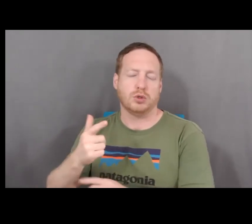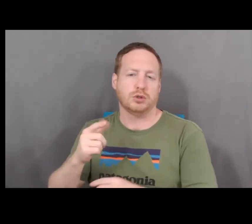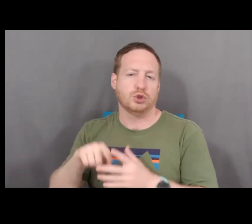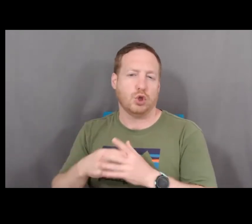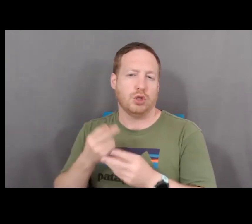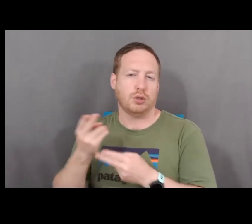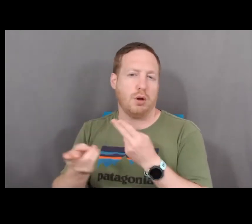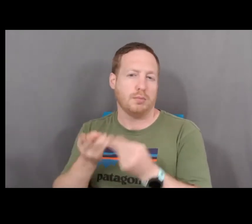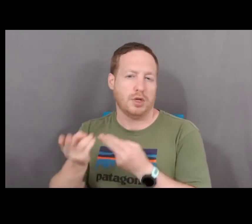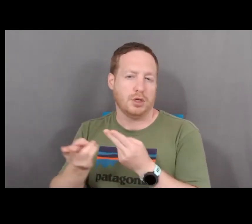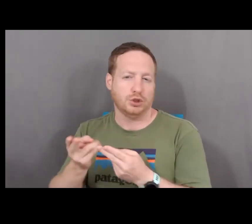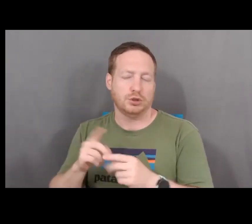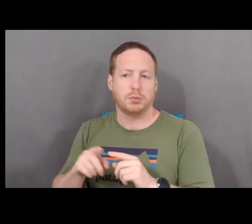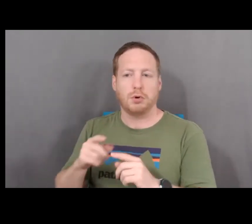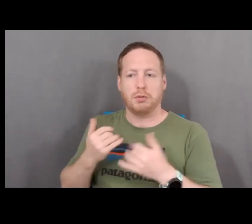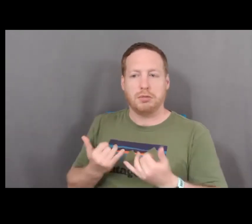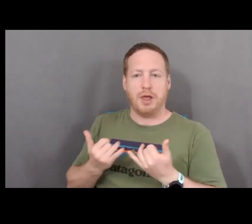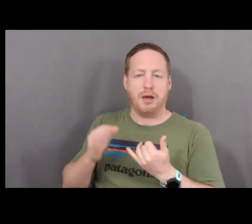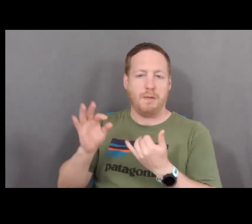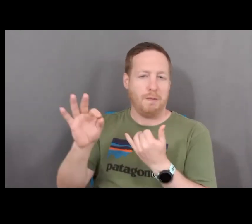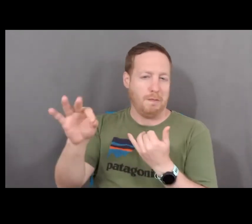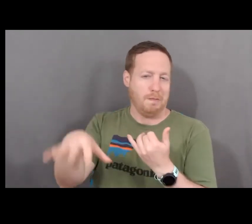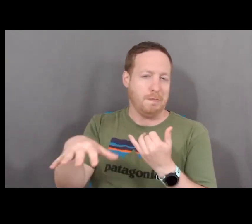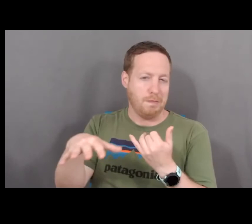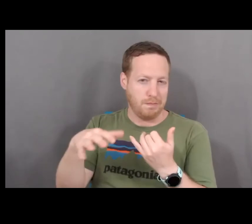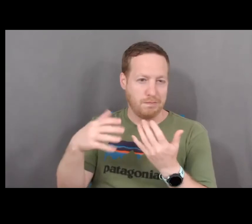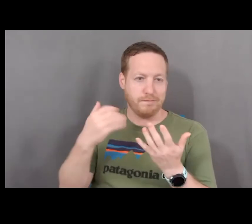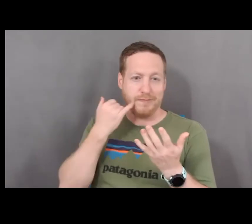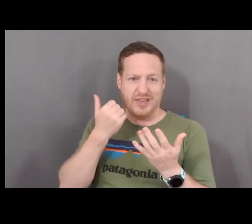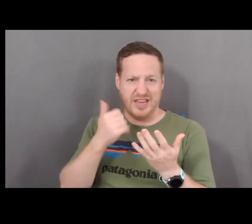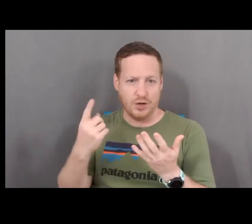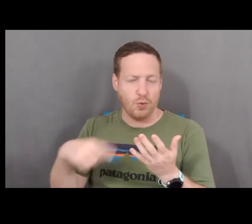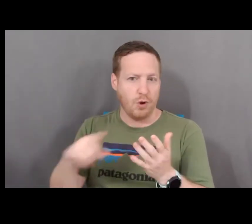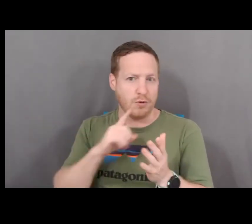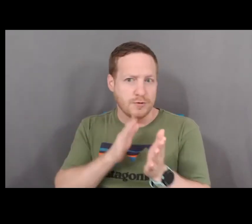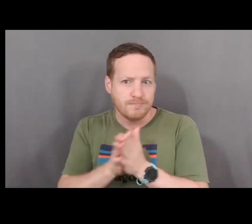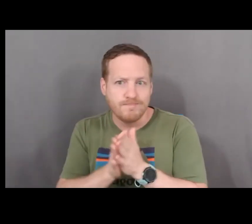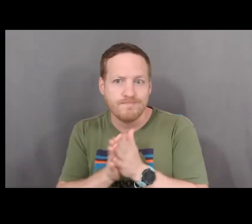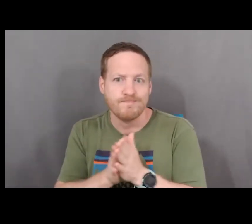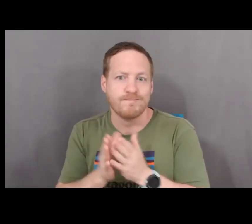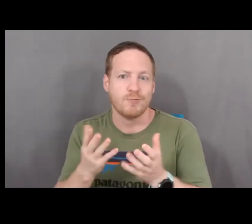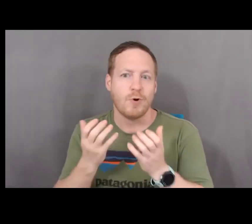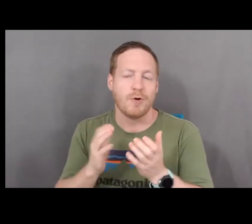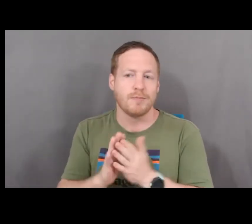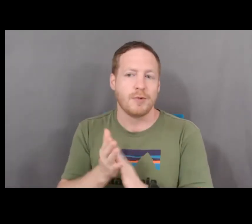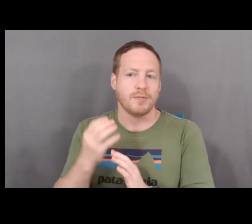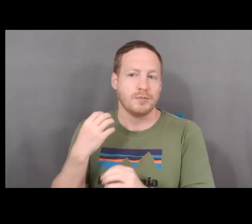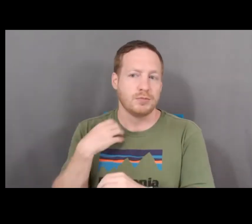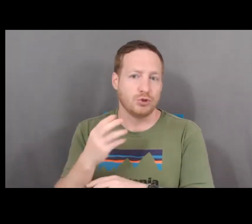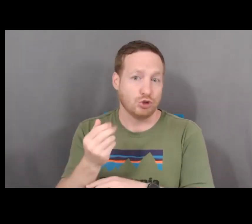elections. August, we'll start the nomination process. And right now, I just want to put that on the table. If anyone has any interest in